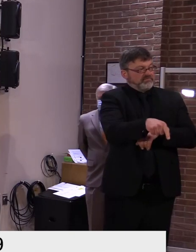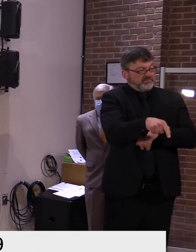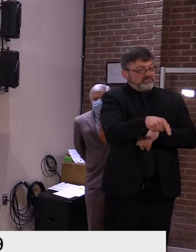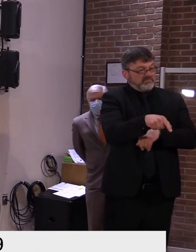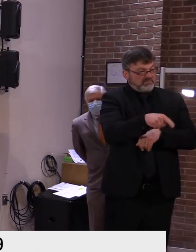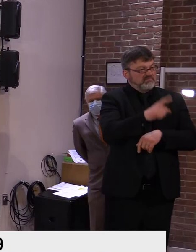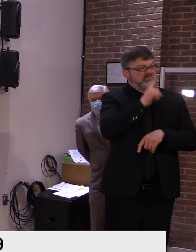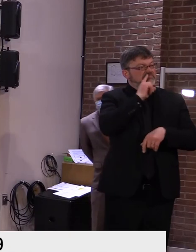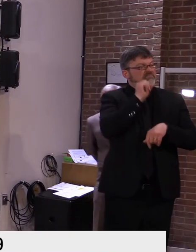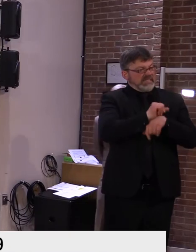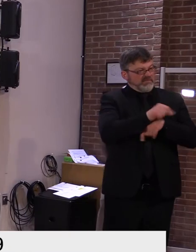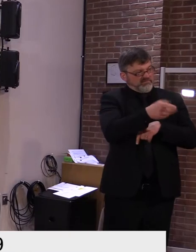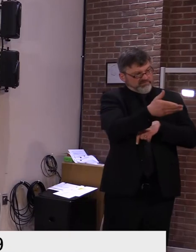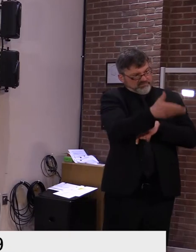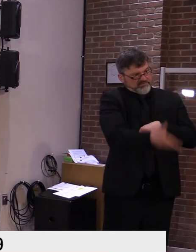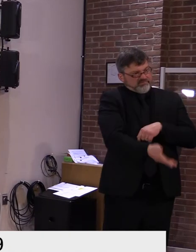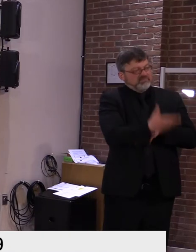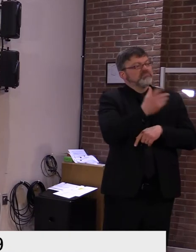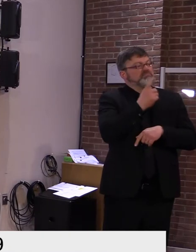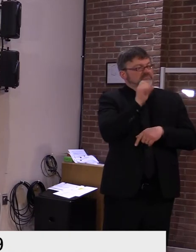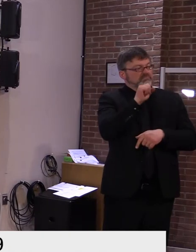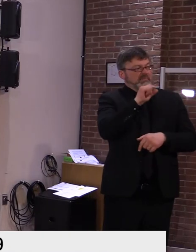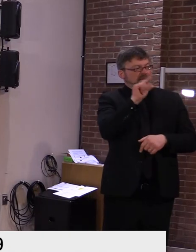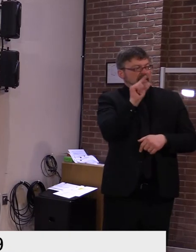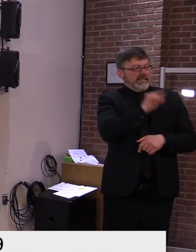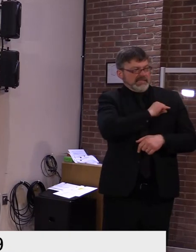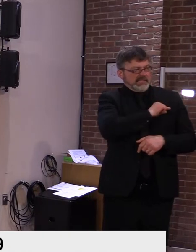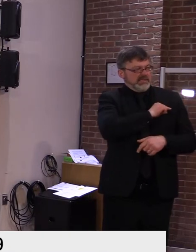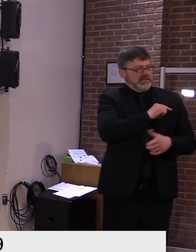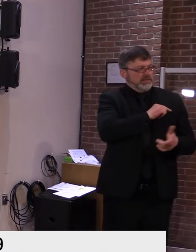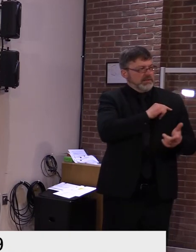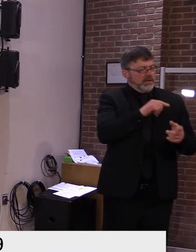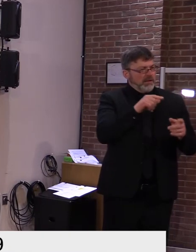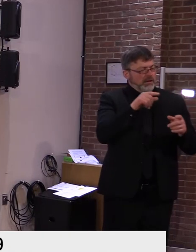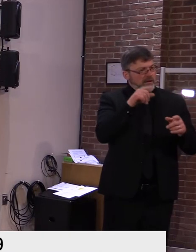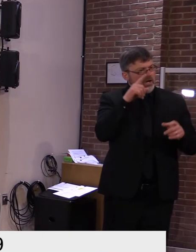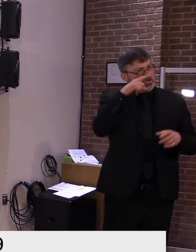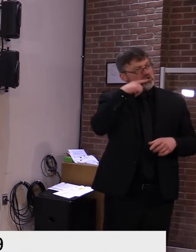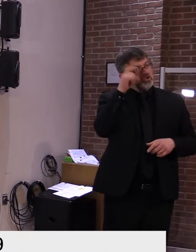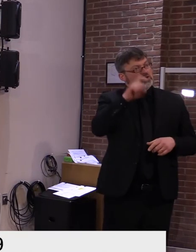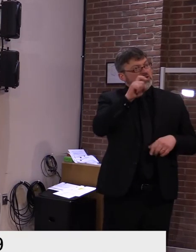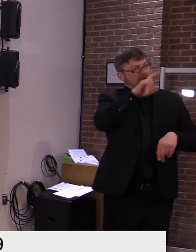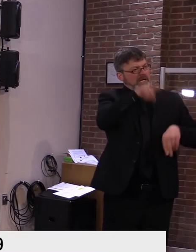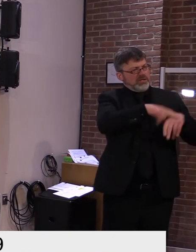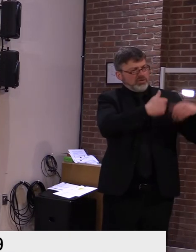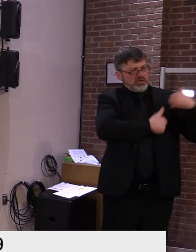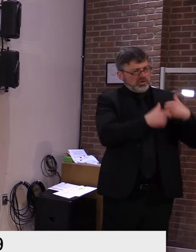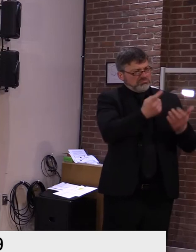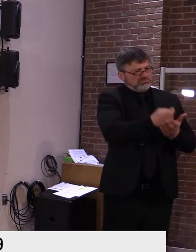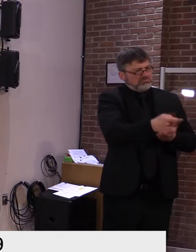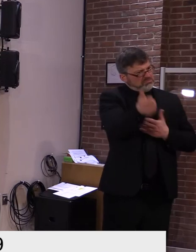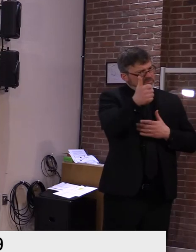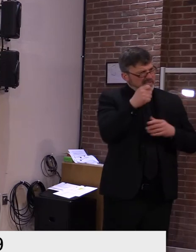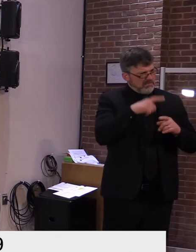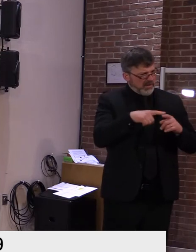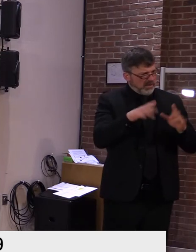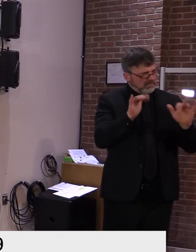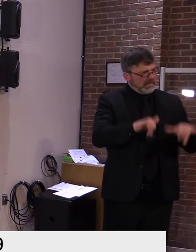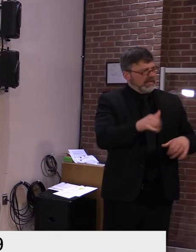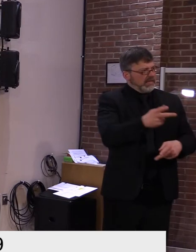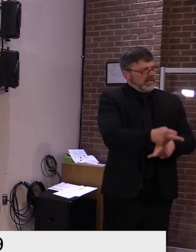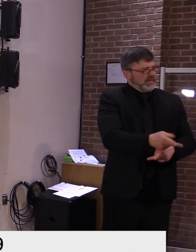Guard officials admit should have led to his discharge. Last night, I know General Knight said that it could take up to 6 months to a